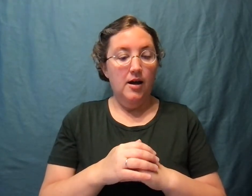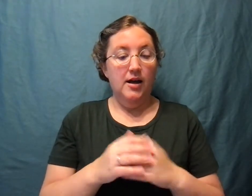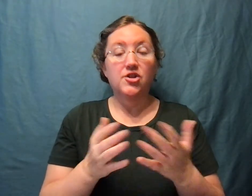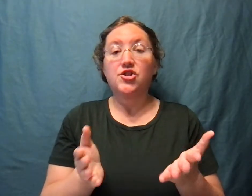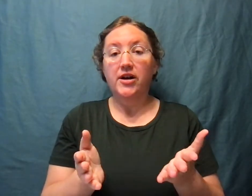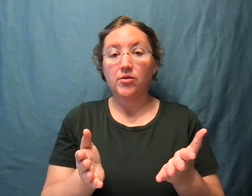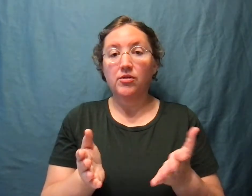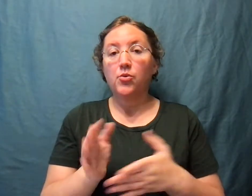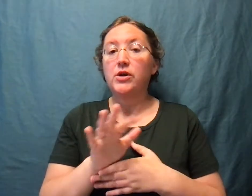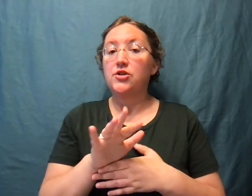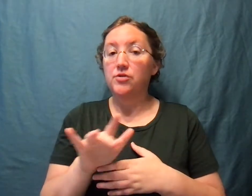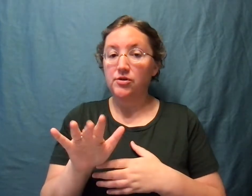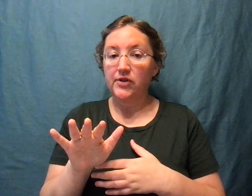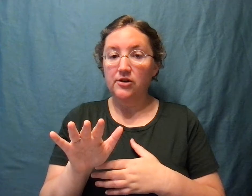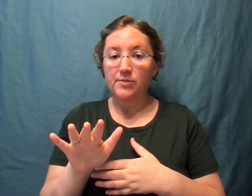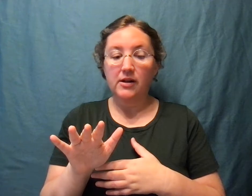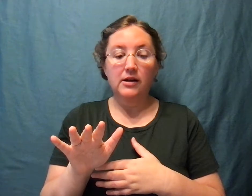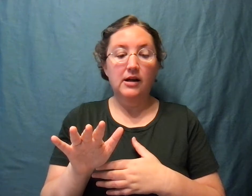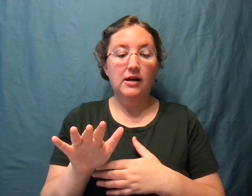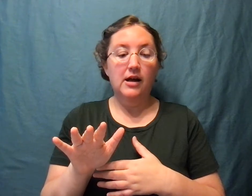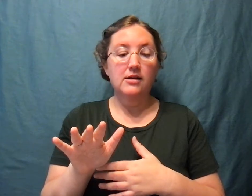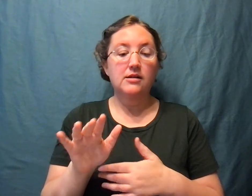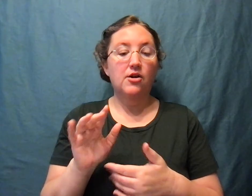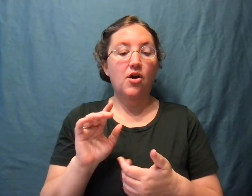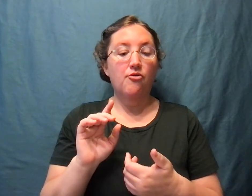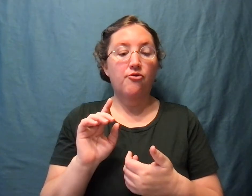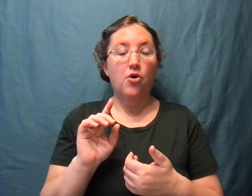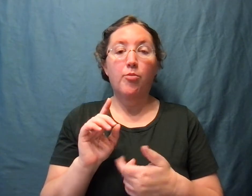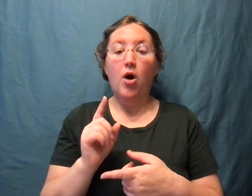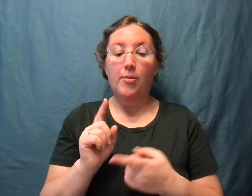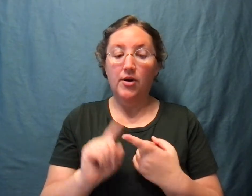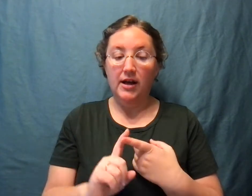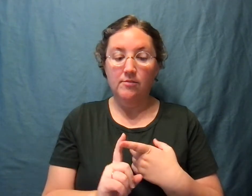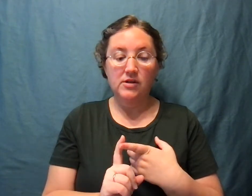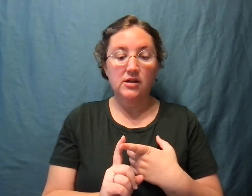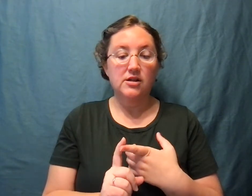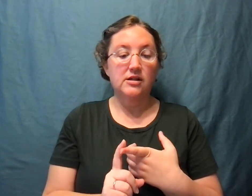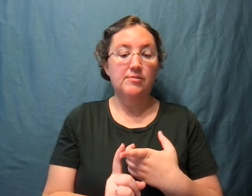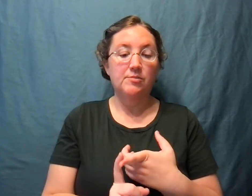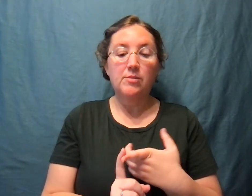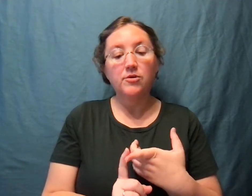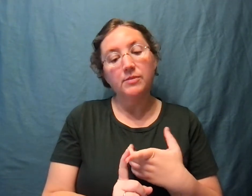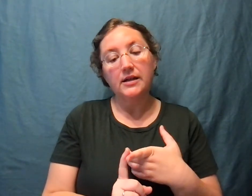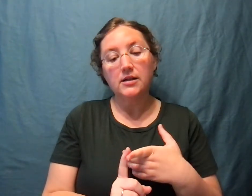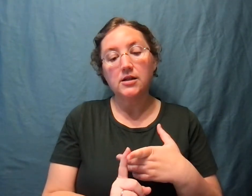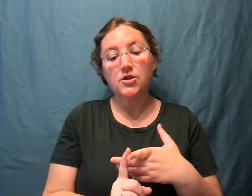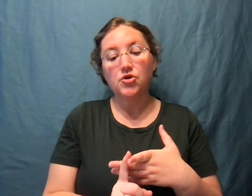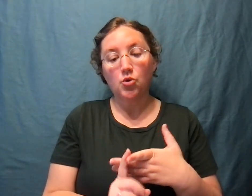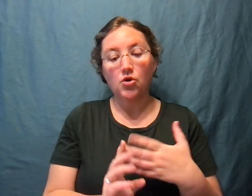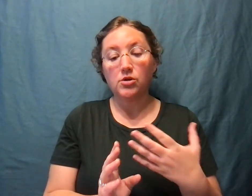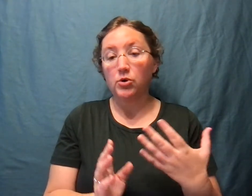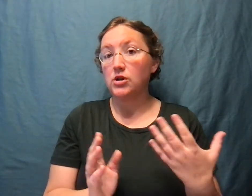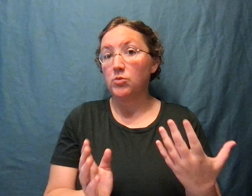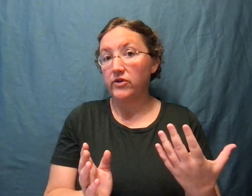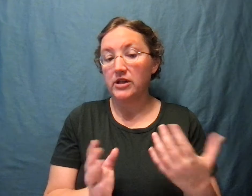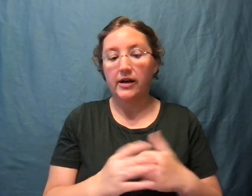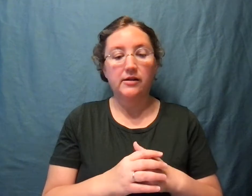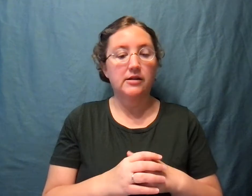In general, we do use fingerspelling in ASL for proper names, such as names of people, places, stores, books, movie titles,